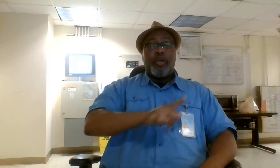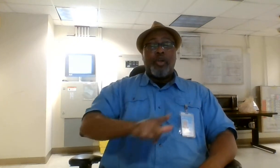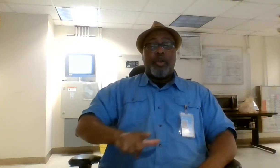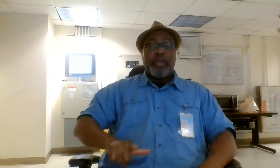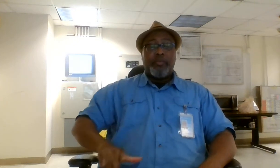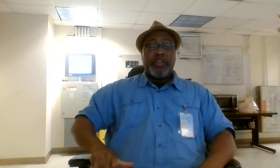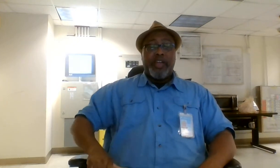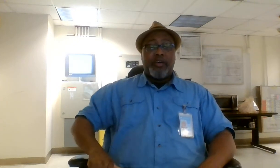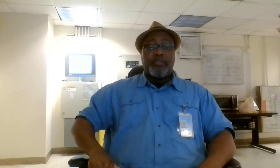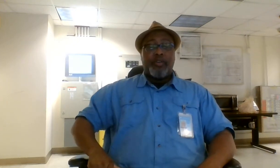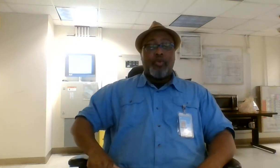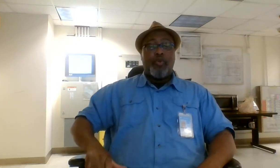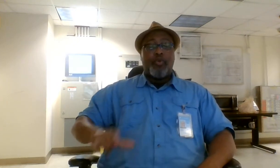Coming down. Lord.